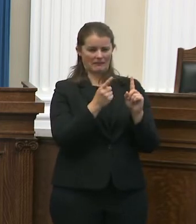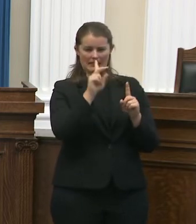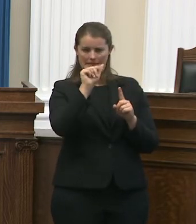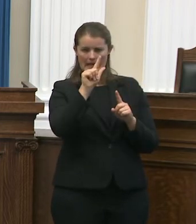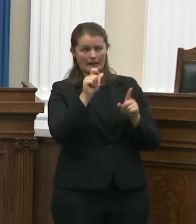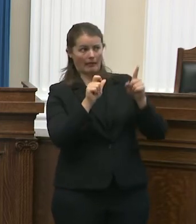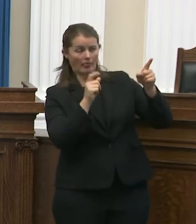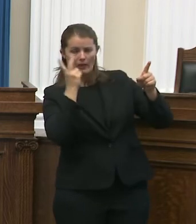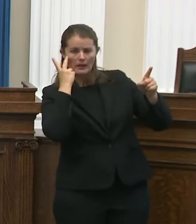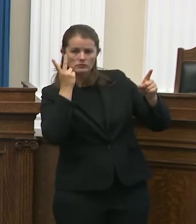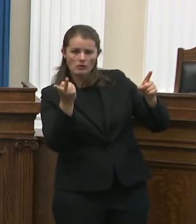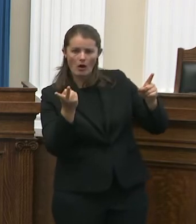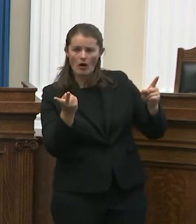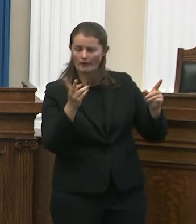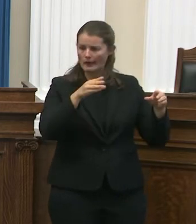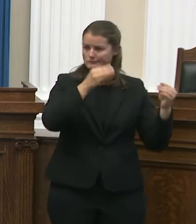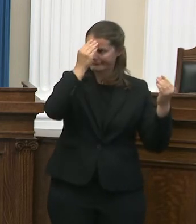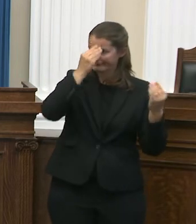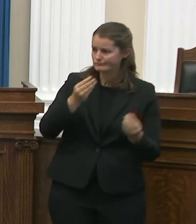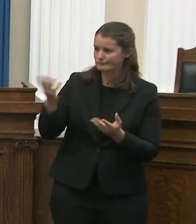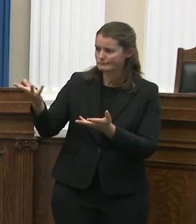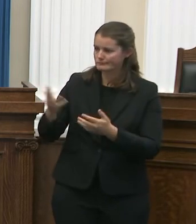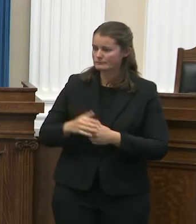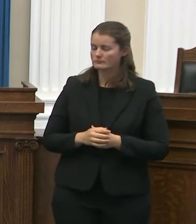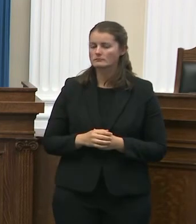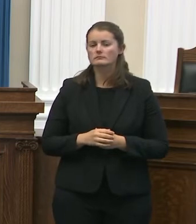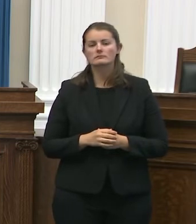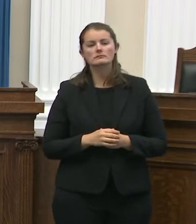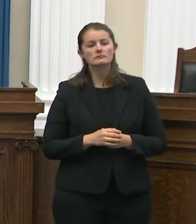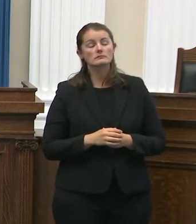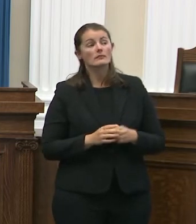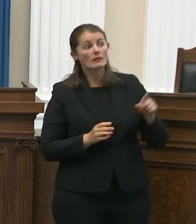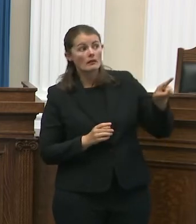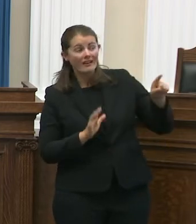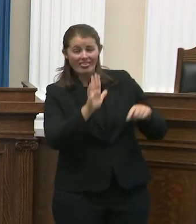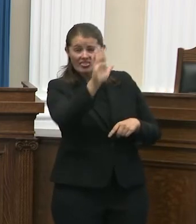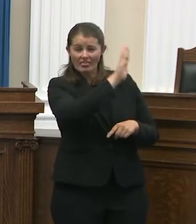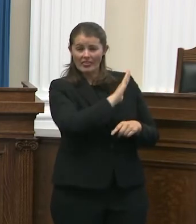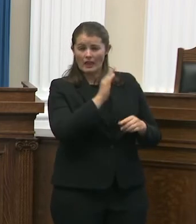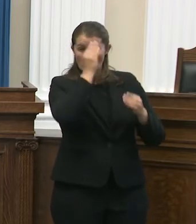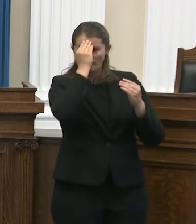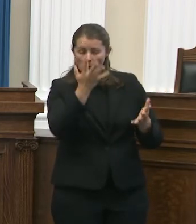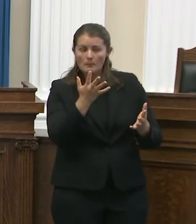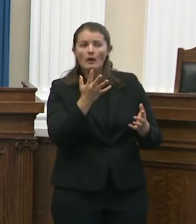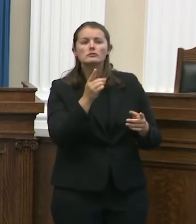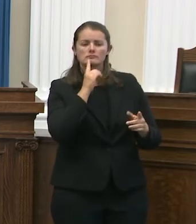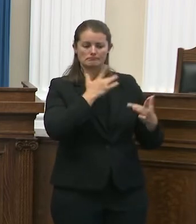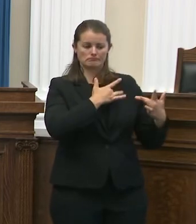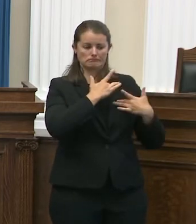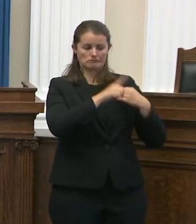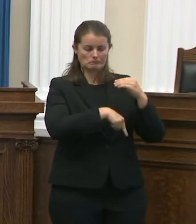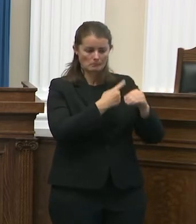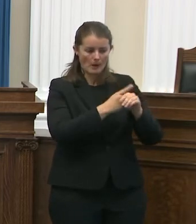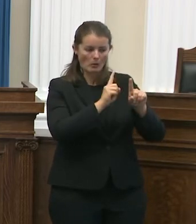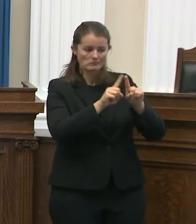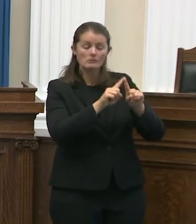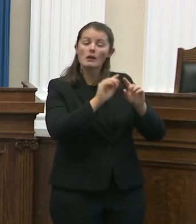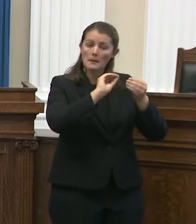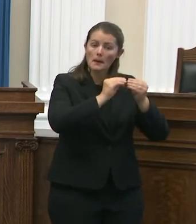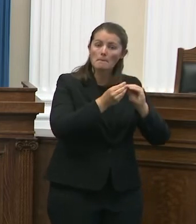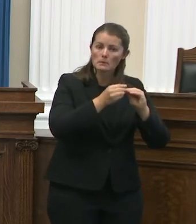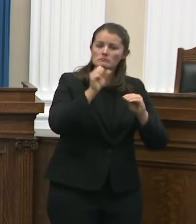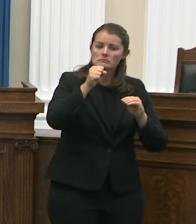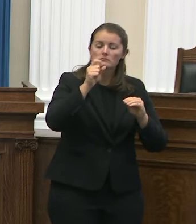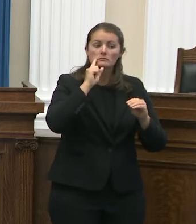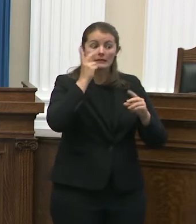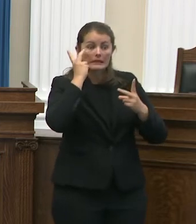They were concerned not just with the high number of positives, and you know, there's some of the agencies got great graphs that deals with this, and